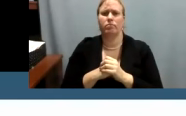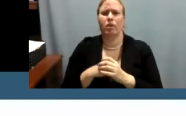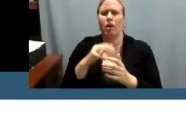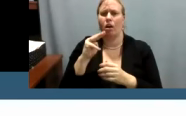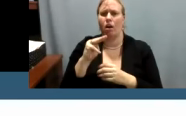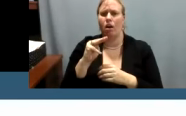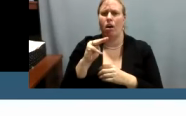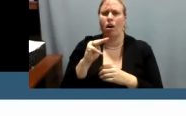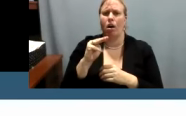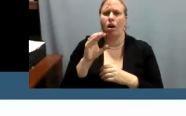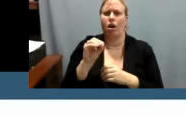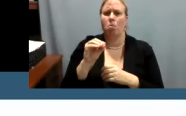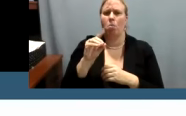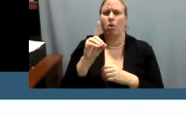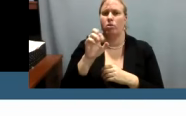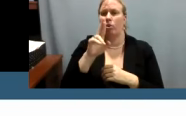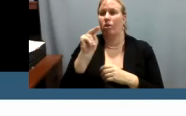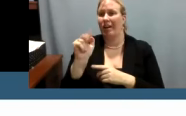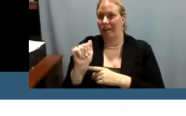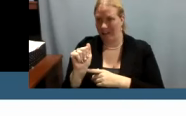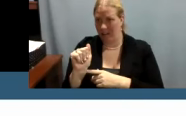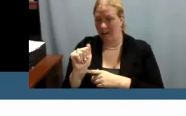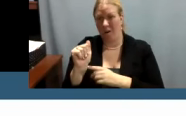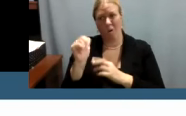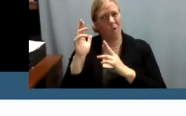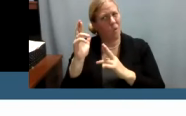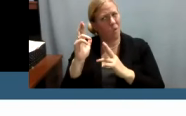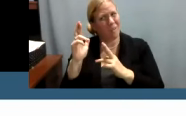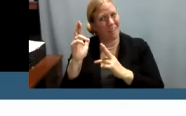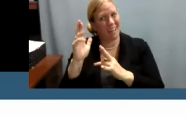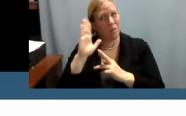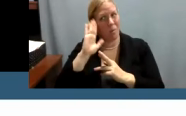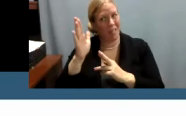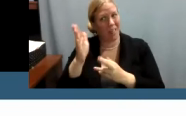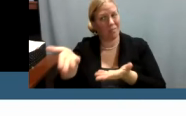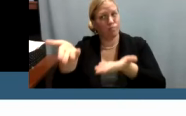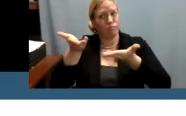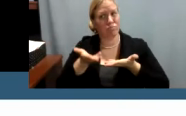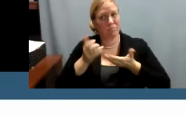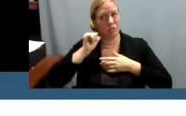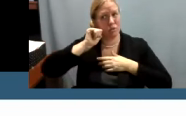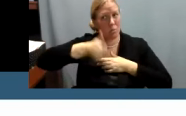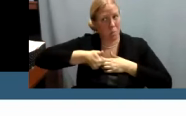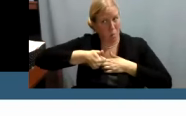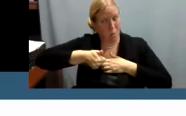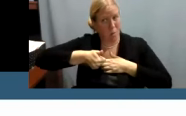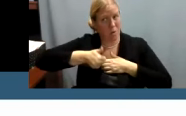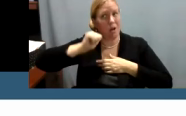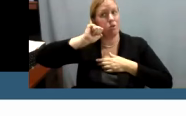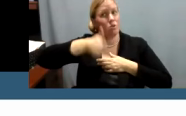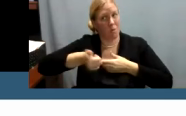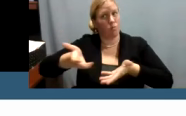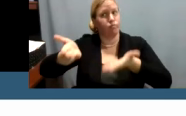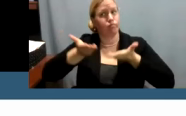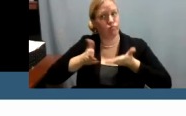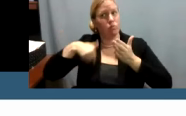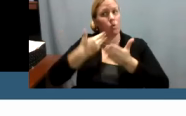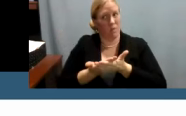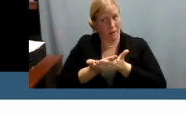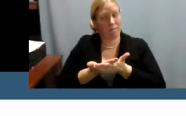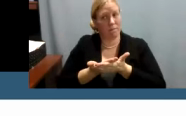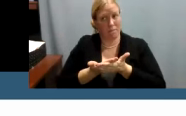to be uh hopefully delivered by tomorrow and so we are anticipating a shipment as of tomorrow and um